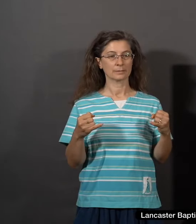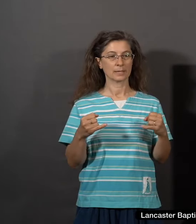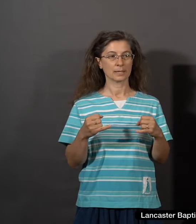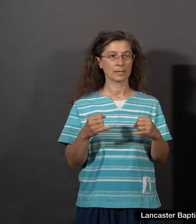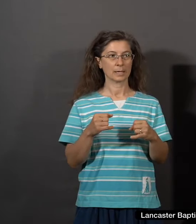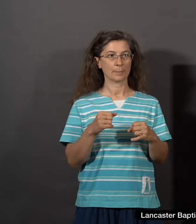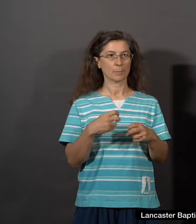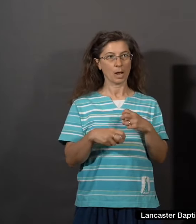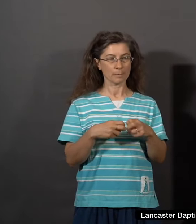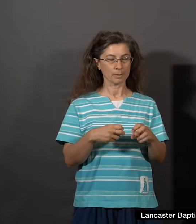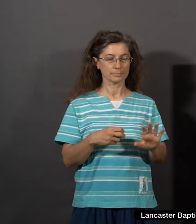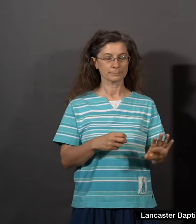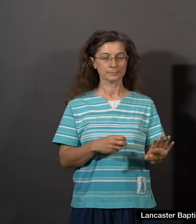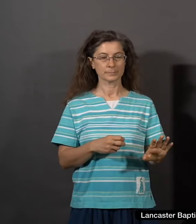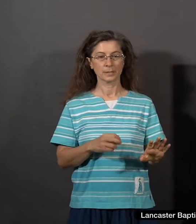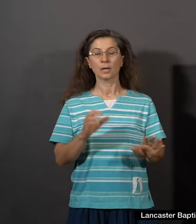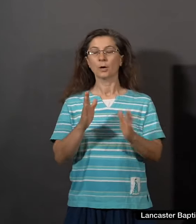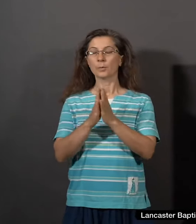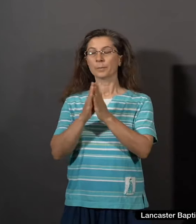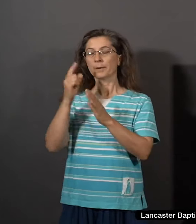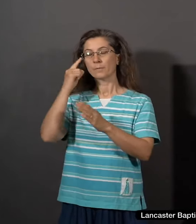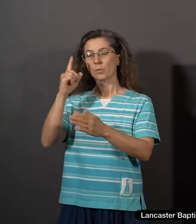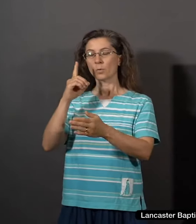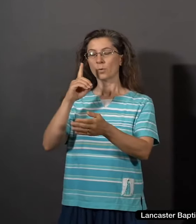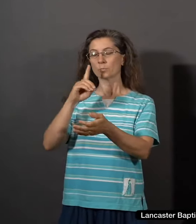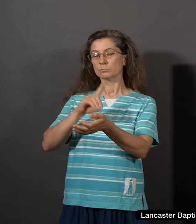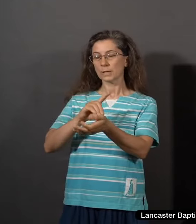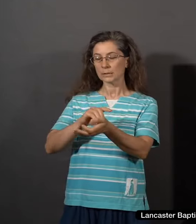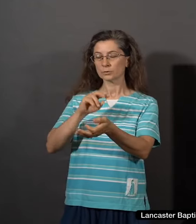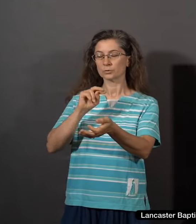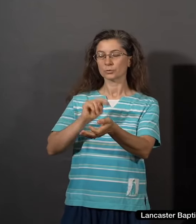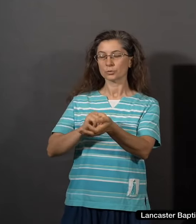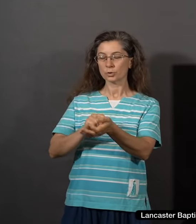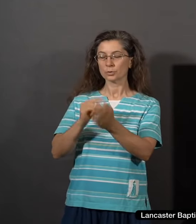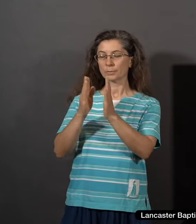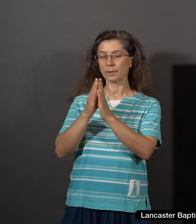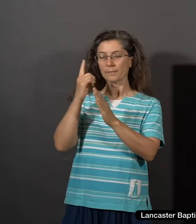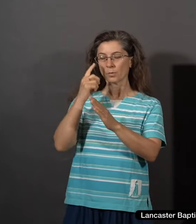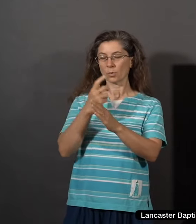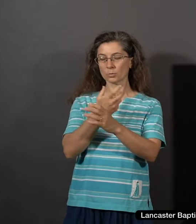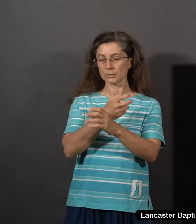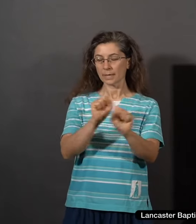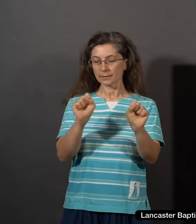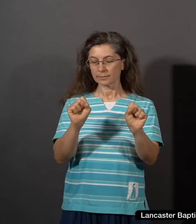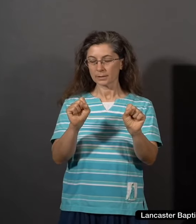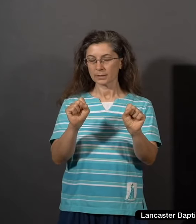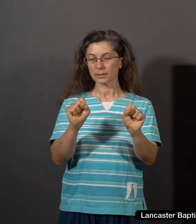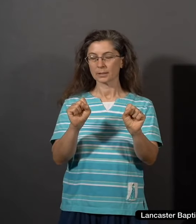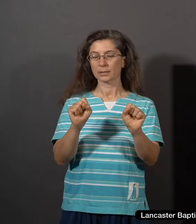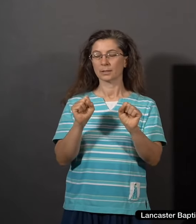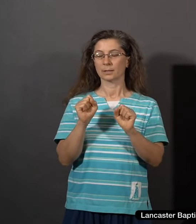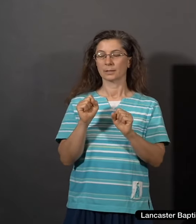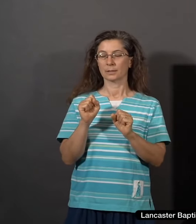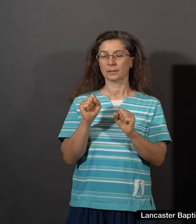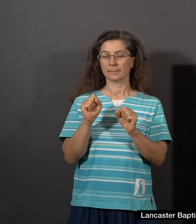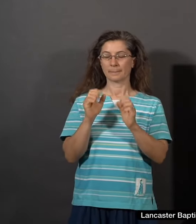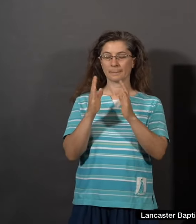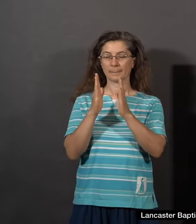we pray for our medical professionals lord we do continue to pray for their safety and we pray that you would give them